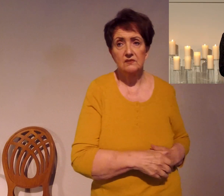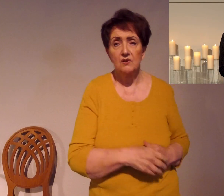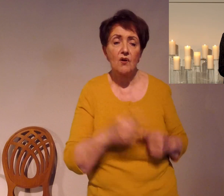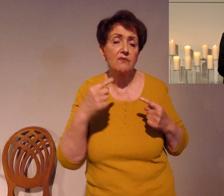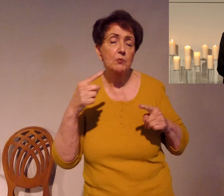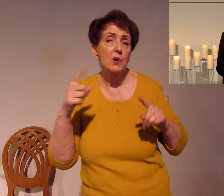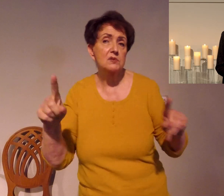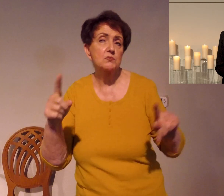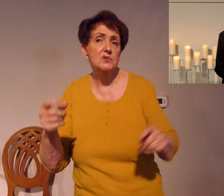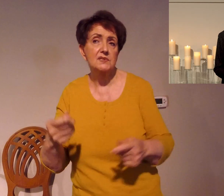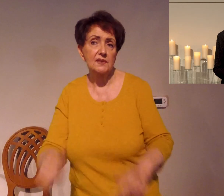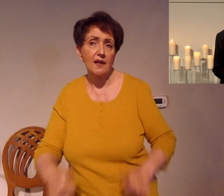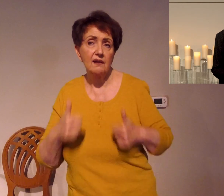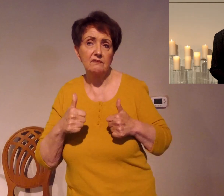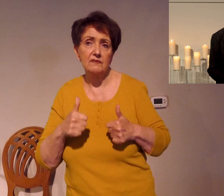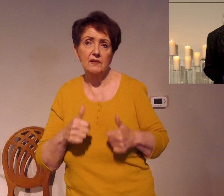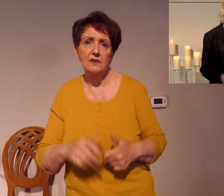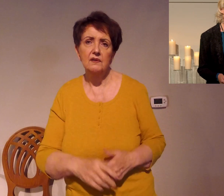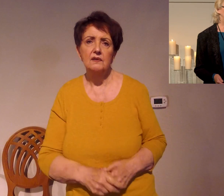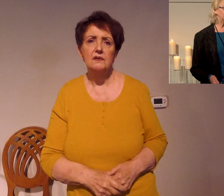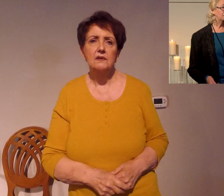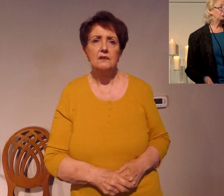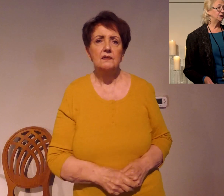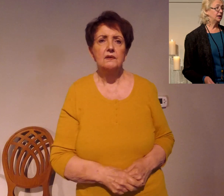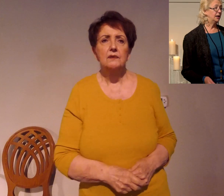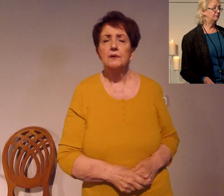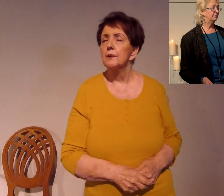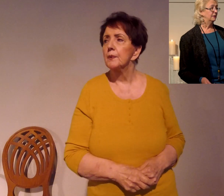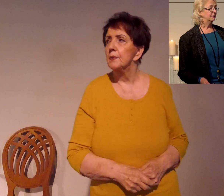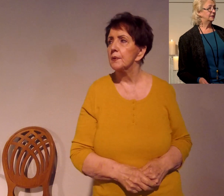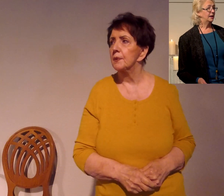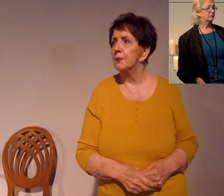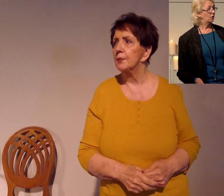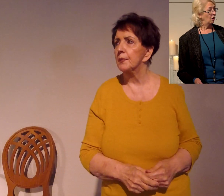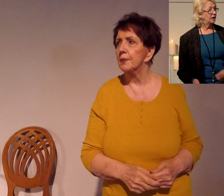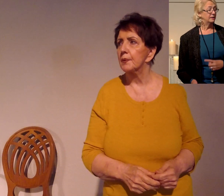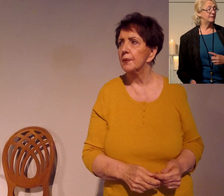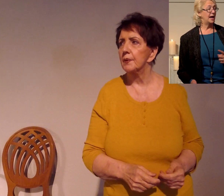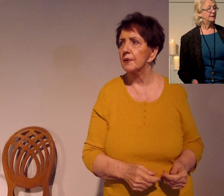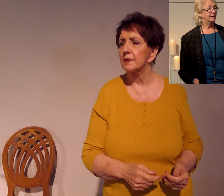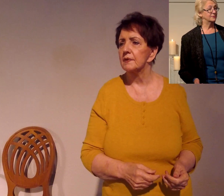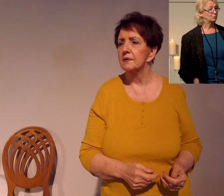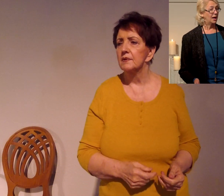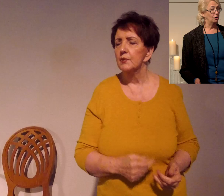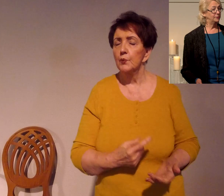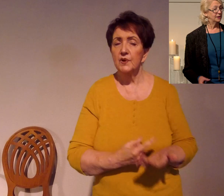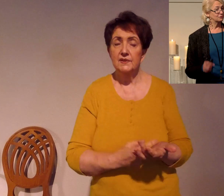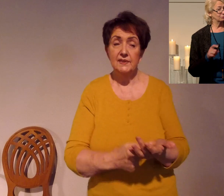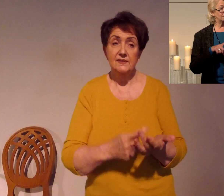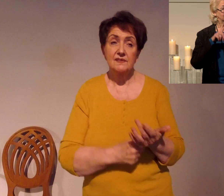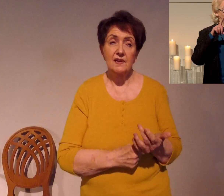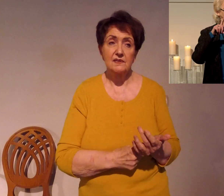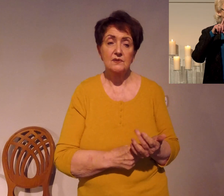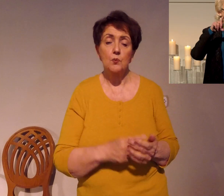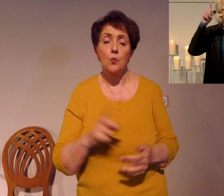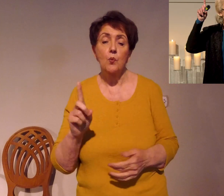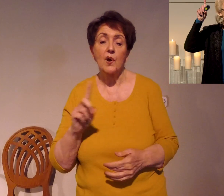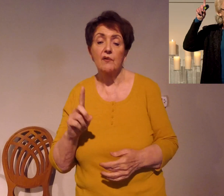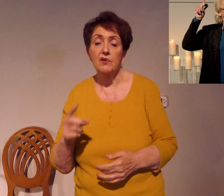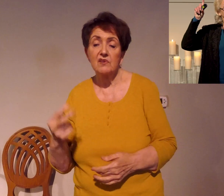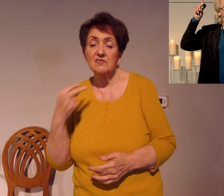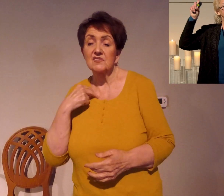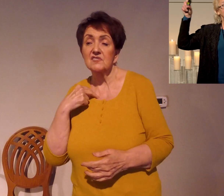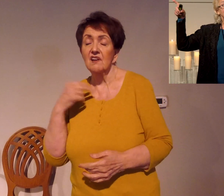abundant life. Now, we're going to talk about where we can get caught in that as well, because remember,